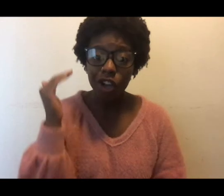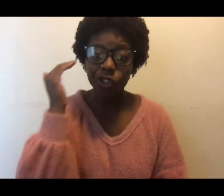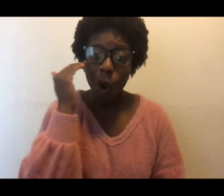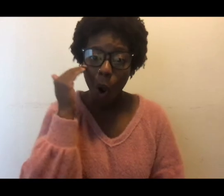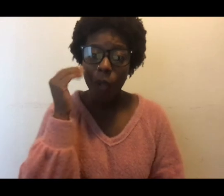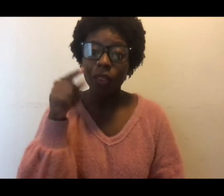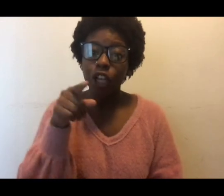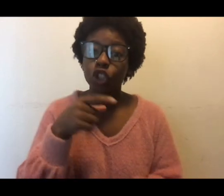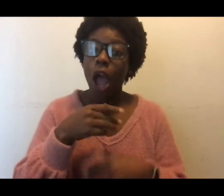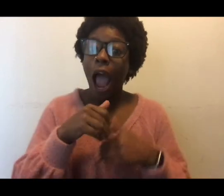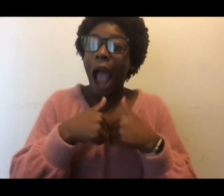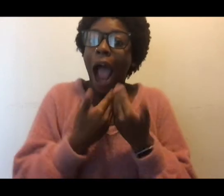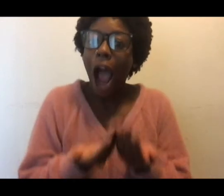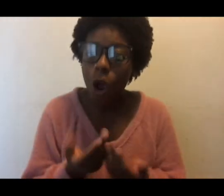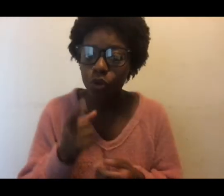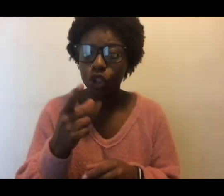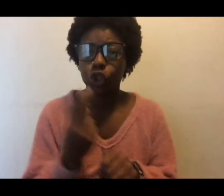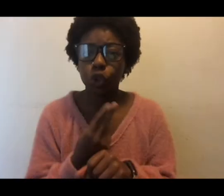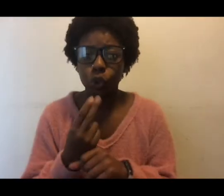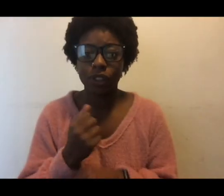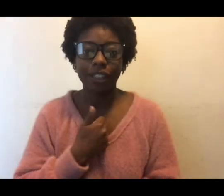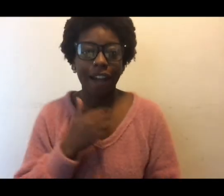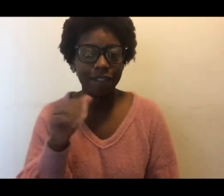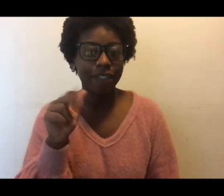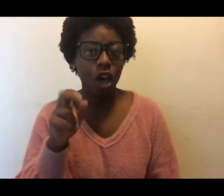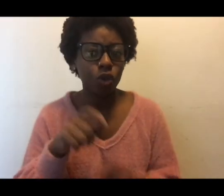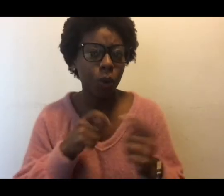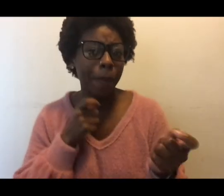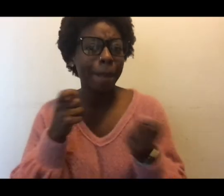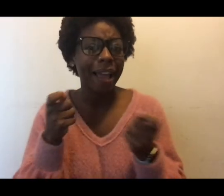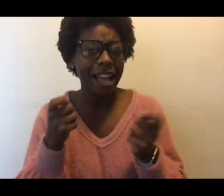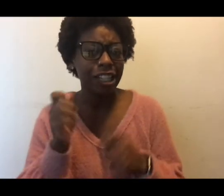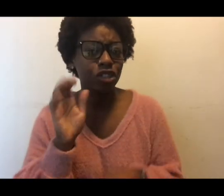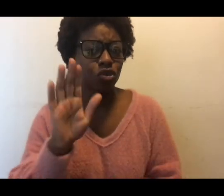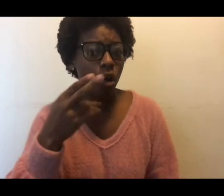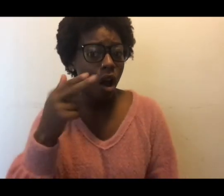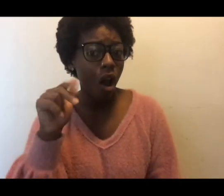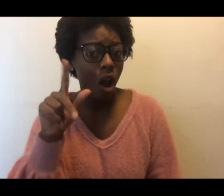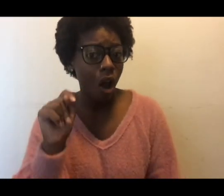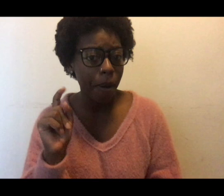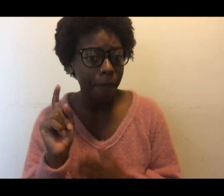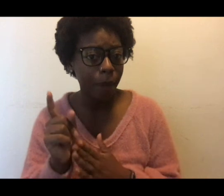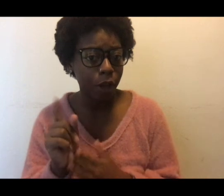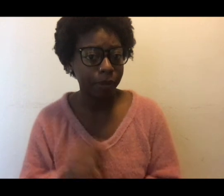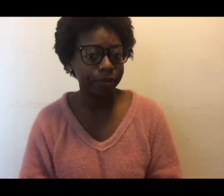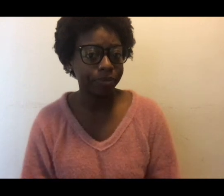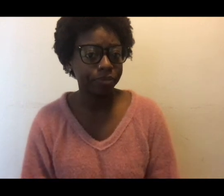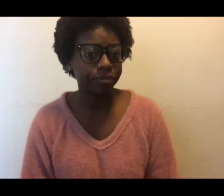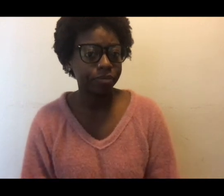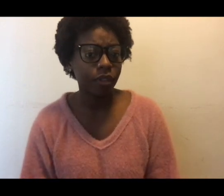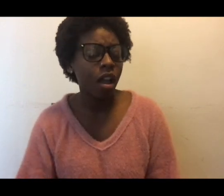Let your child know how you're using self-care to manage your halt moments.